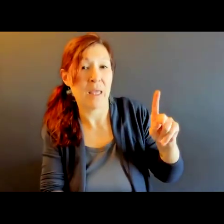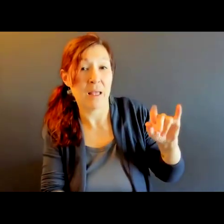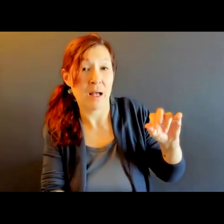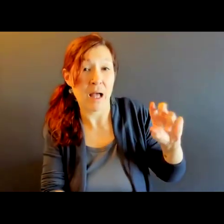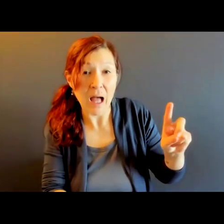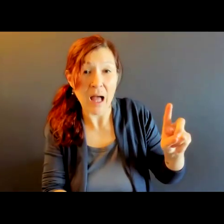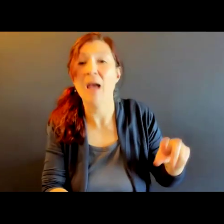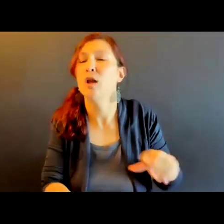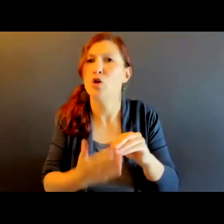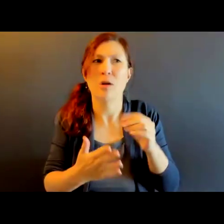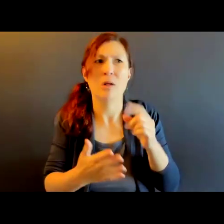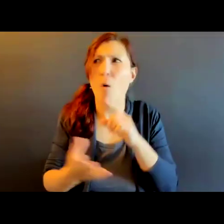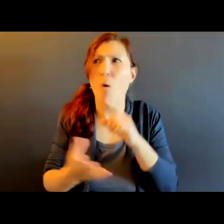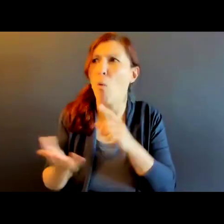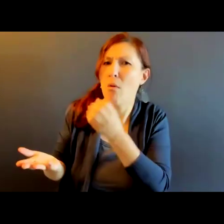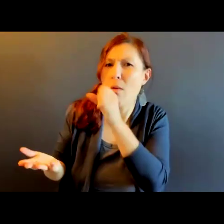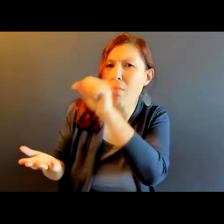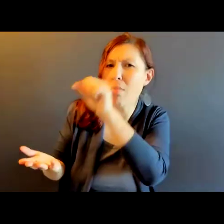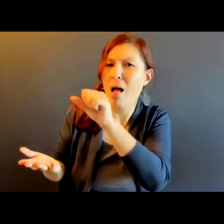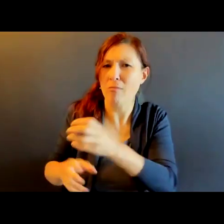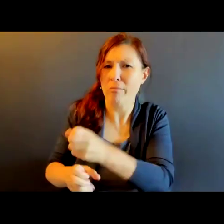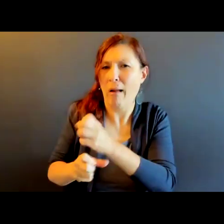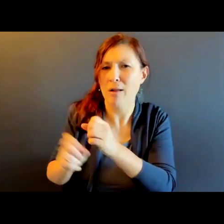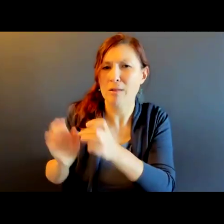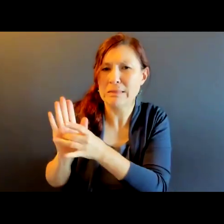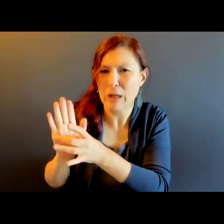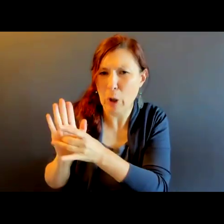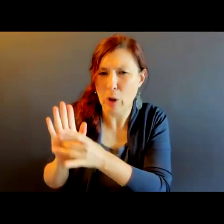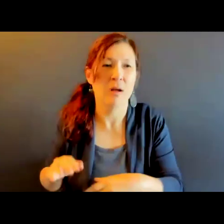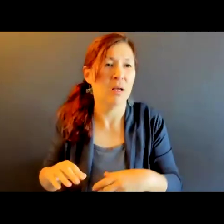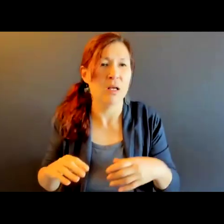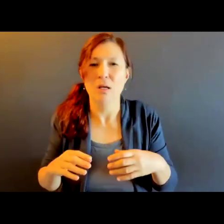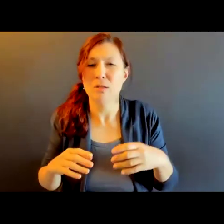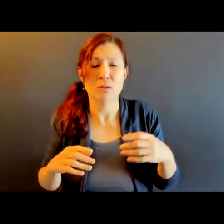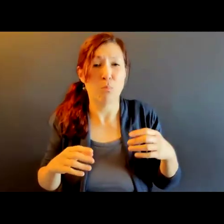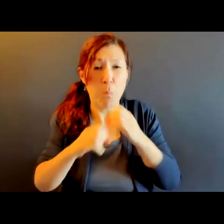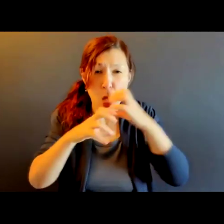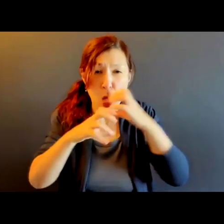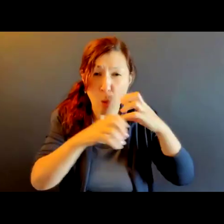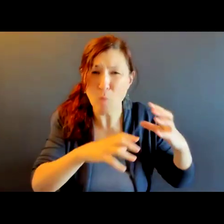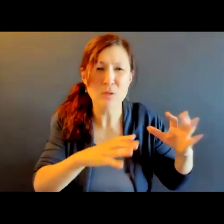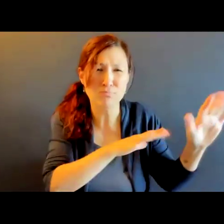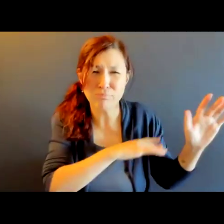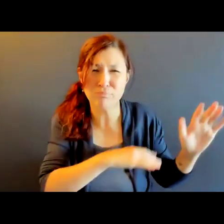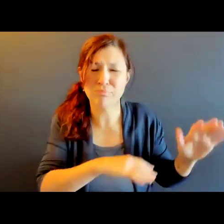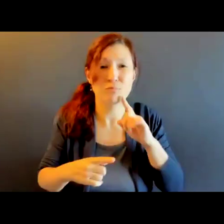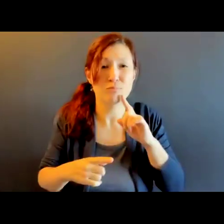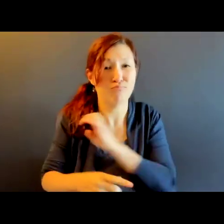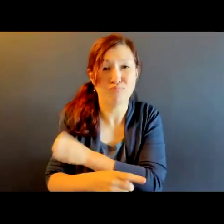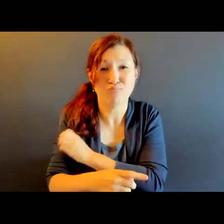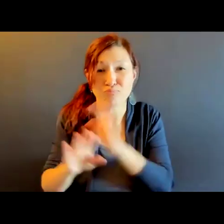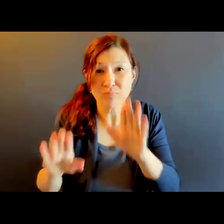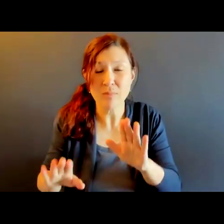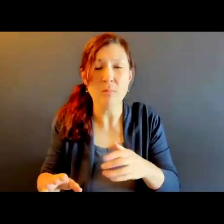And the energy was just really contagious. I also visited Orchard Gardens K-8 and the newly built